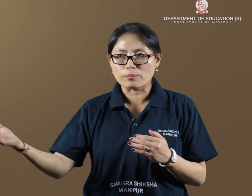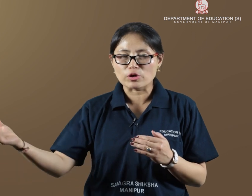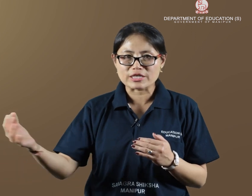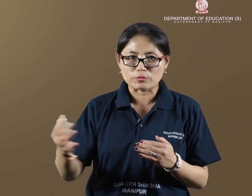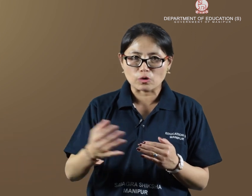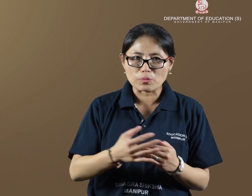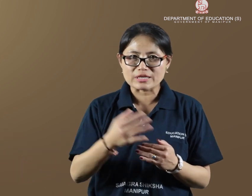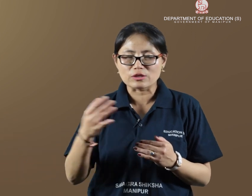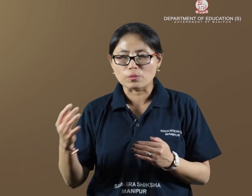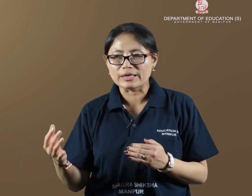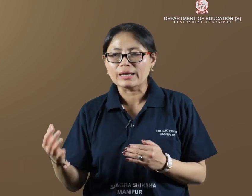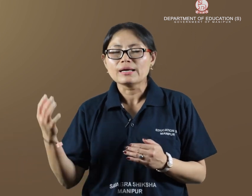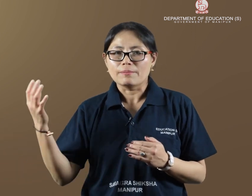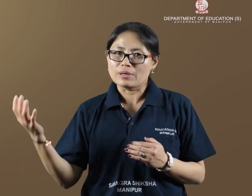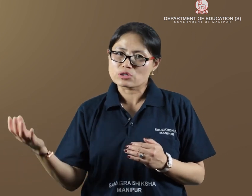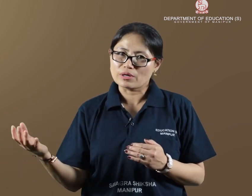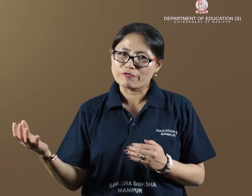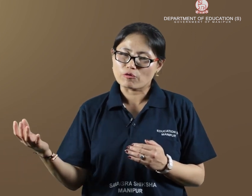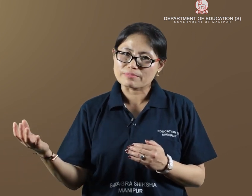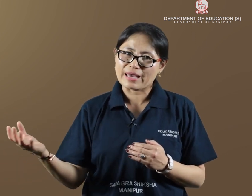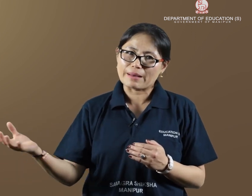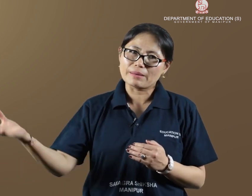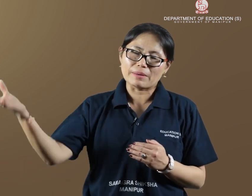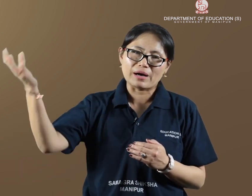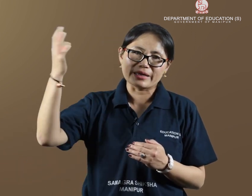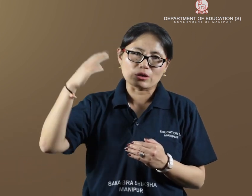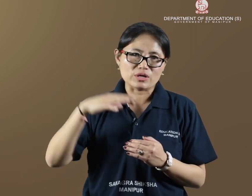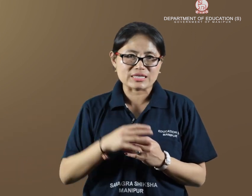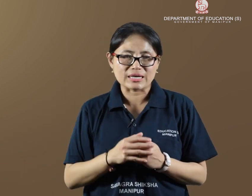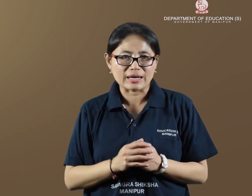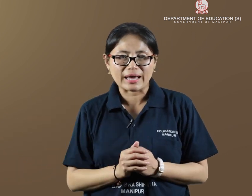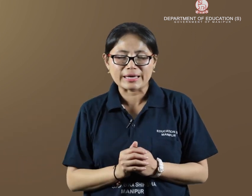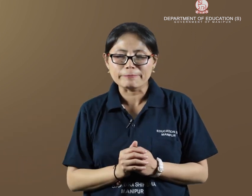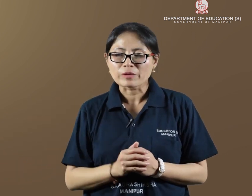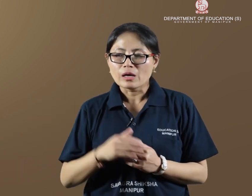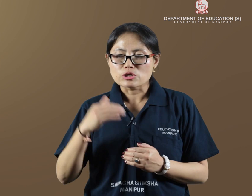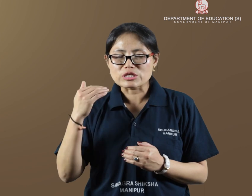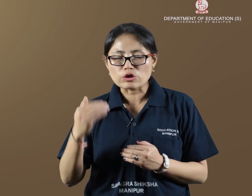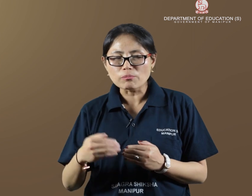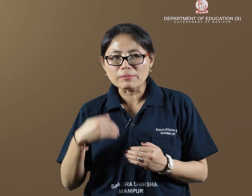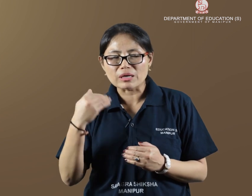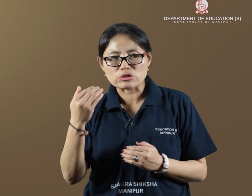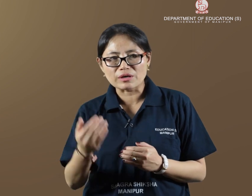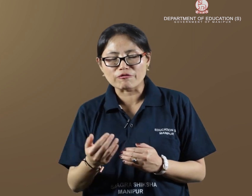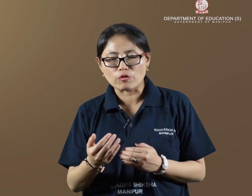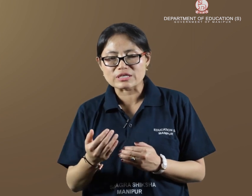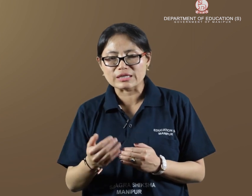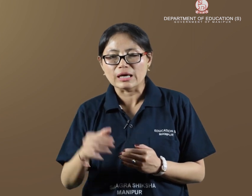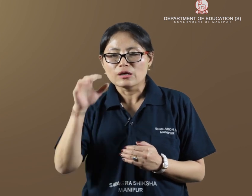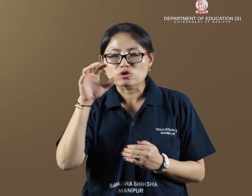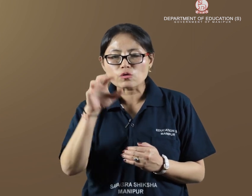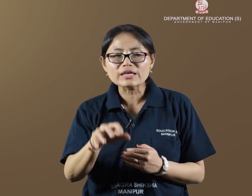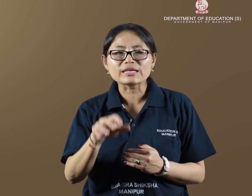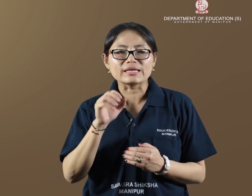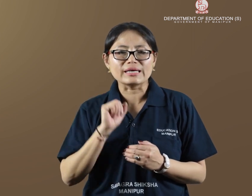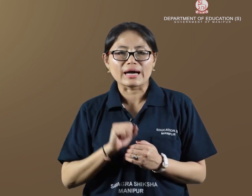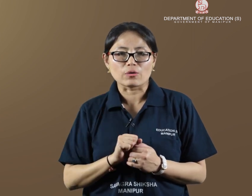po chai puthok pusin to bada muscular force mayama mama ngai de horas sinar ga lai so sigumba muscular force idi sokna dana di ya roi